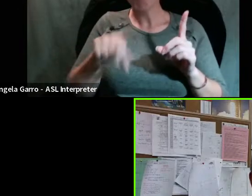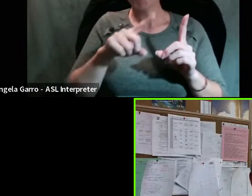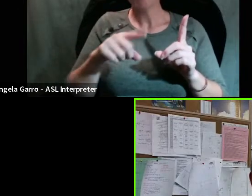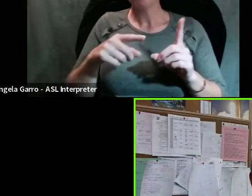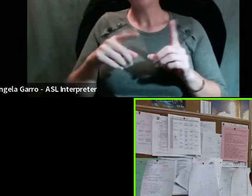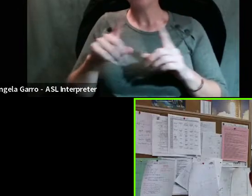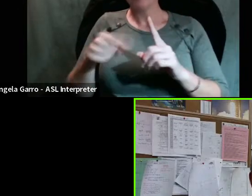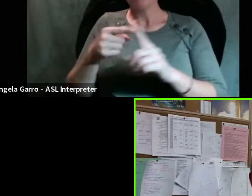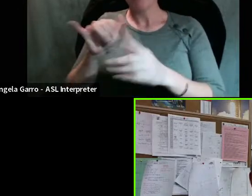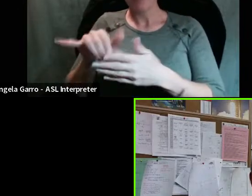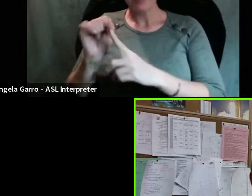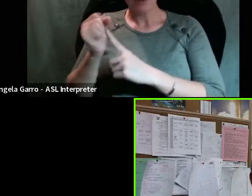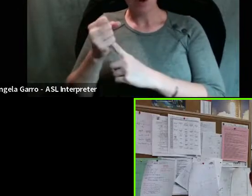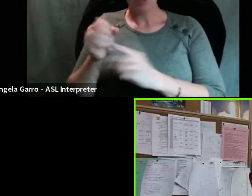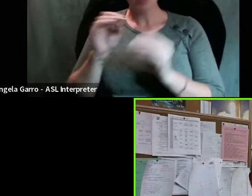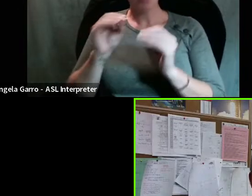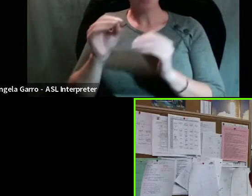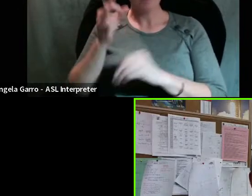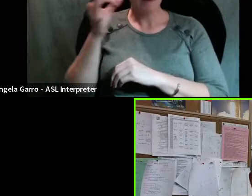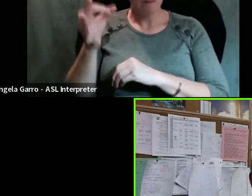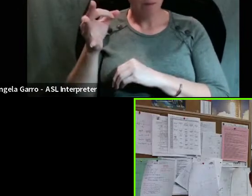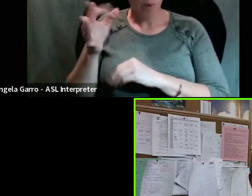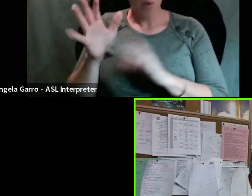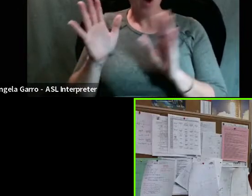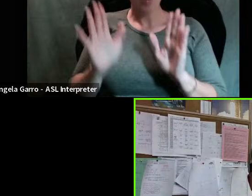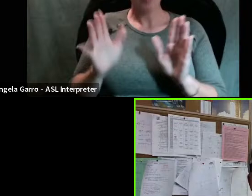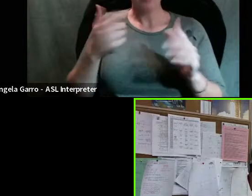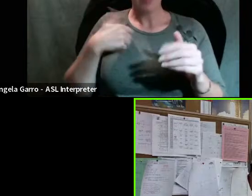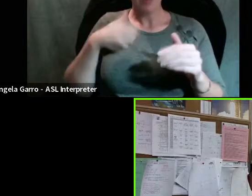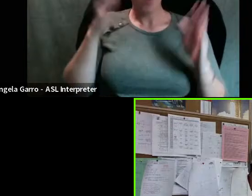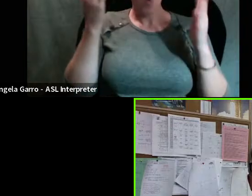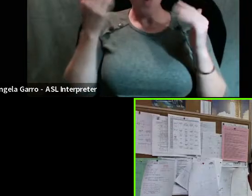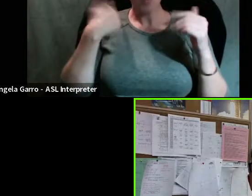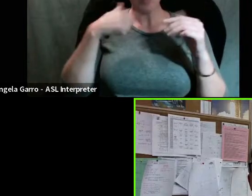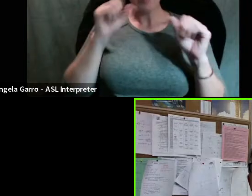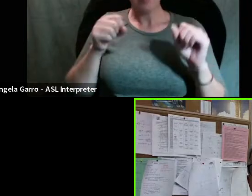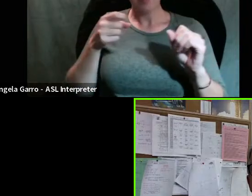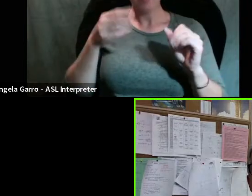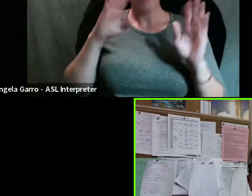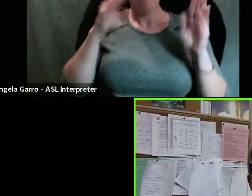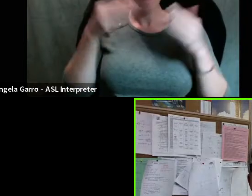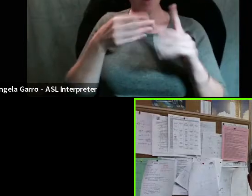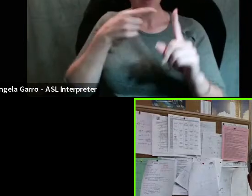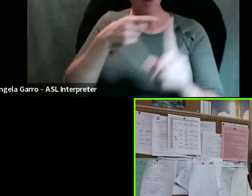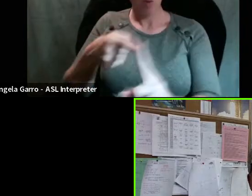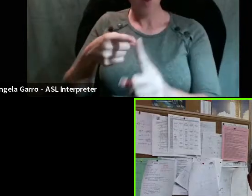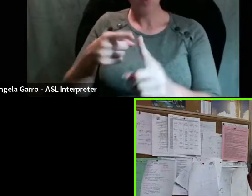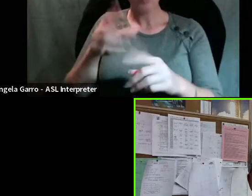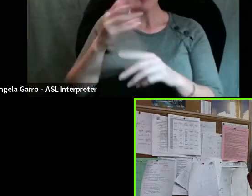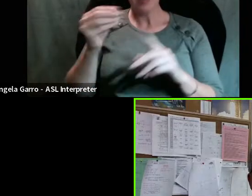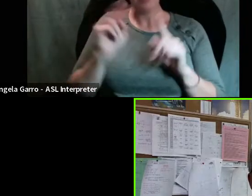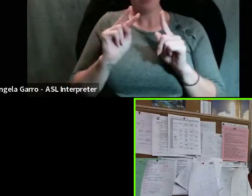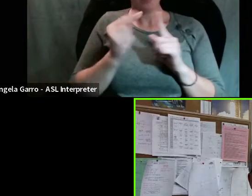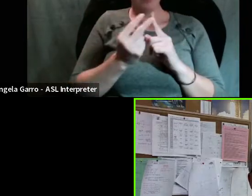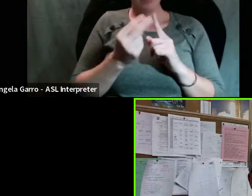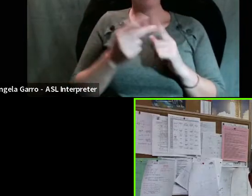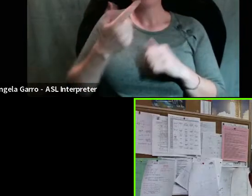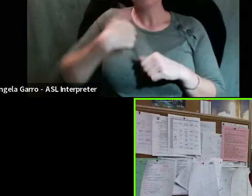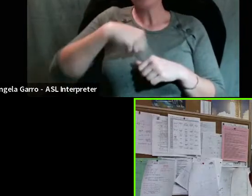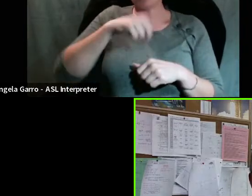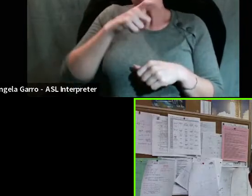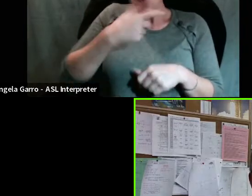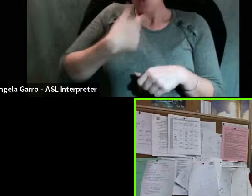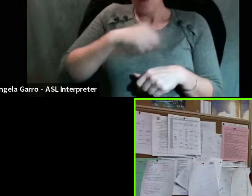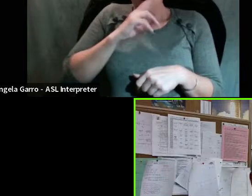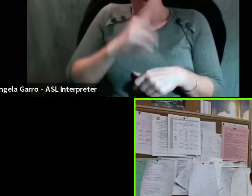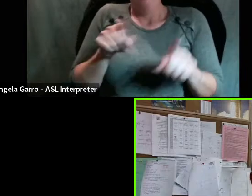going forward, I hope that we can all focus on the goals and the perspective of who we are as a district